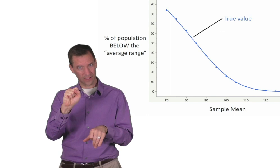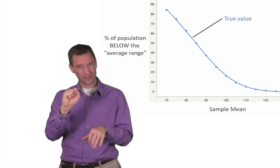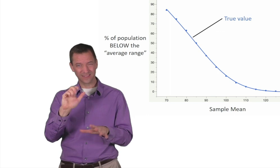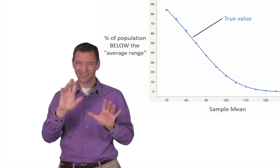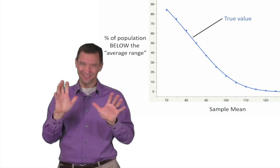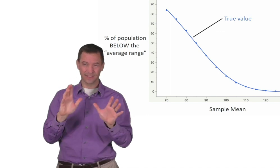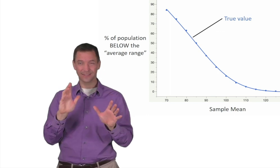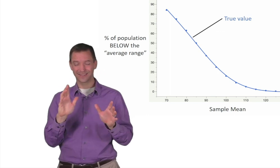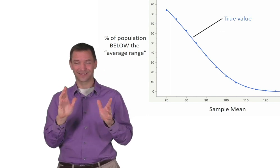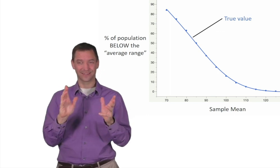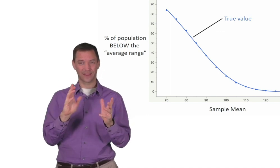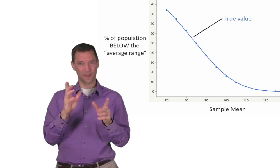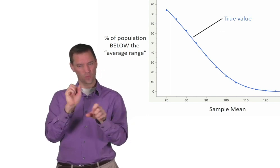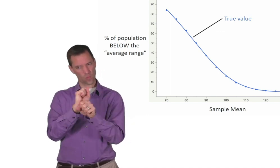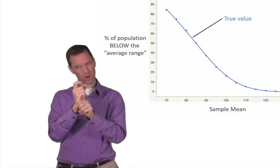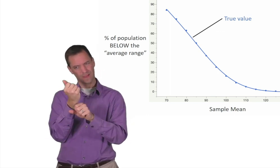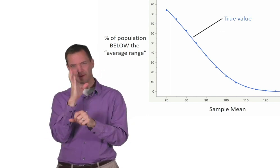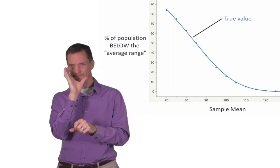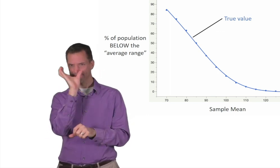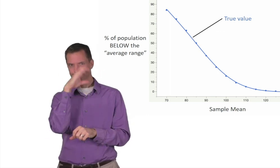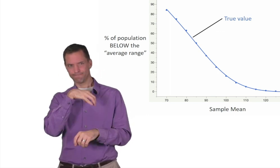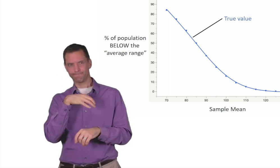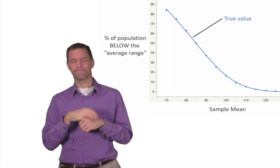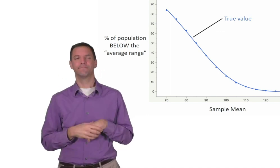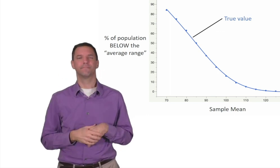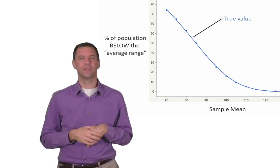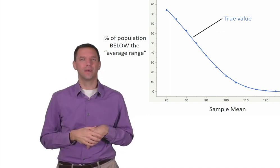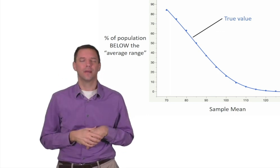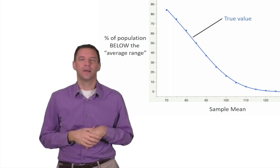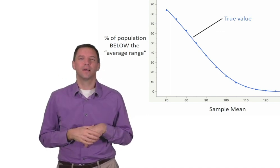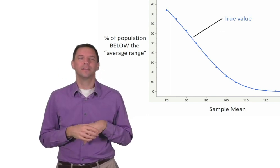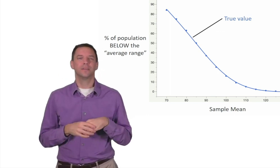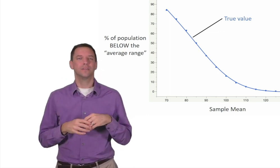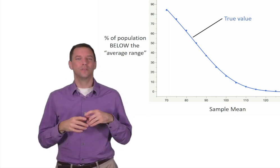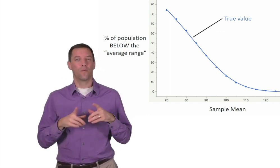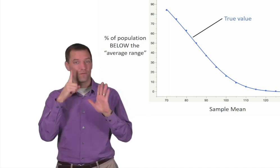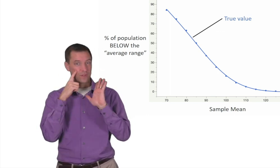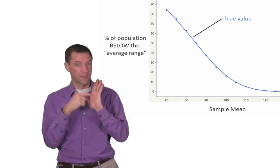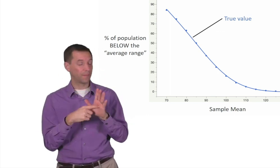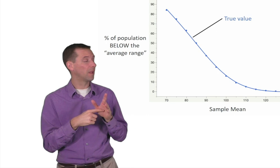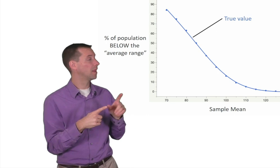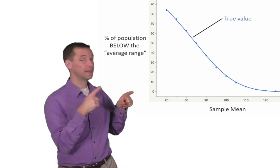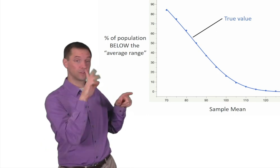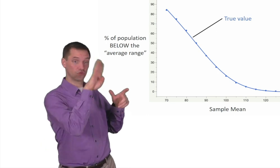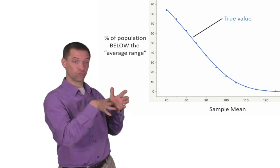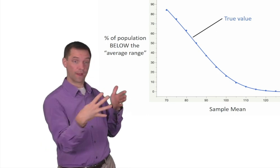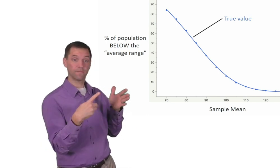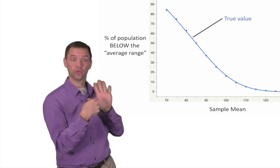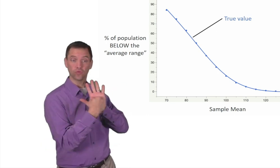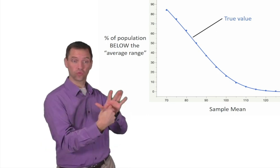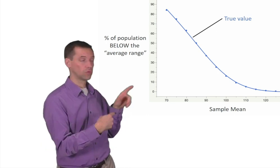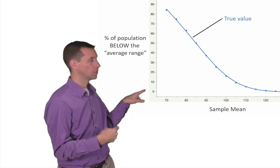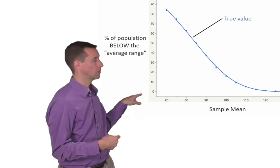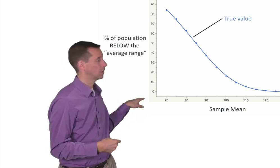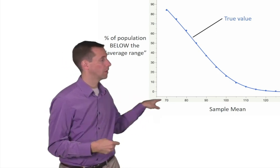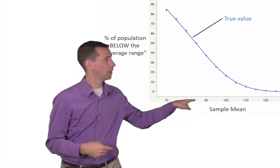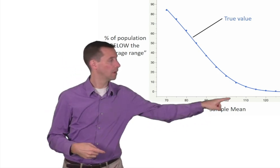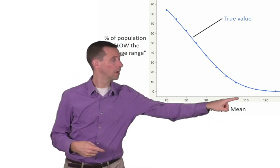about standard scales. They just work a little bit strangely. For example, have a look at this